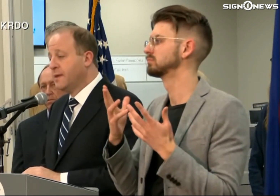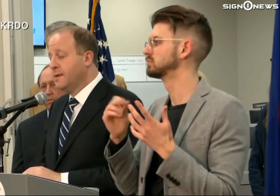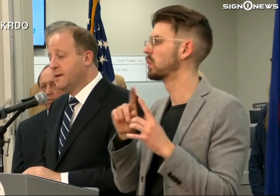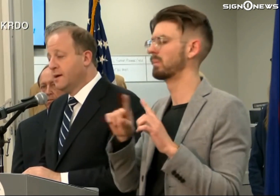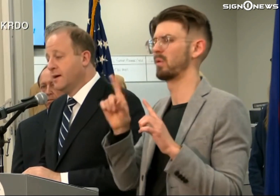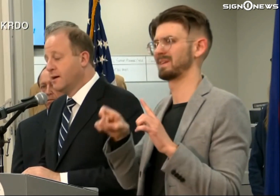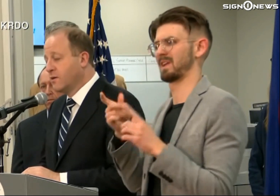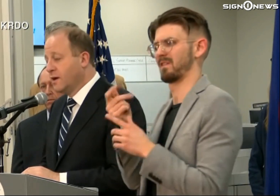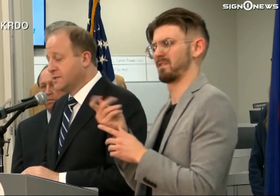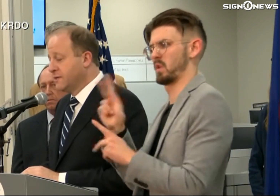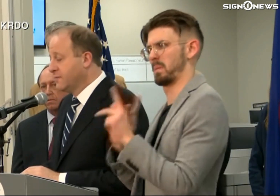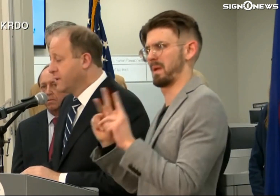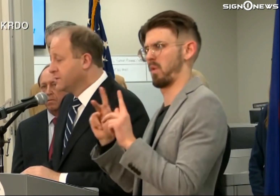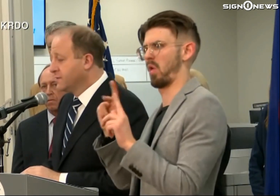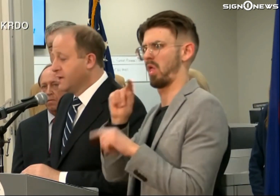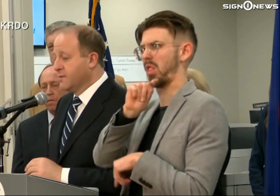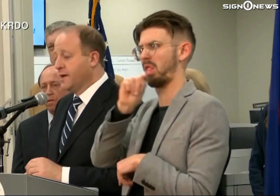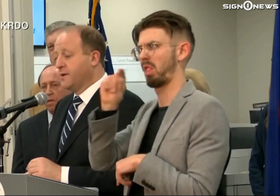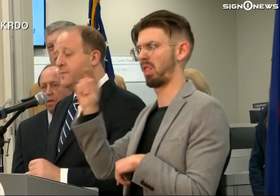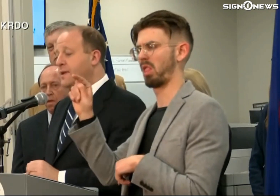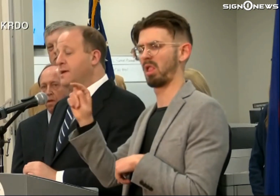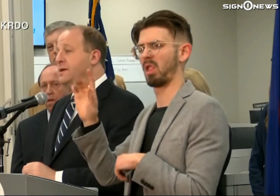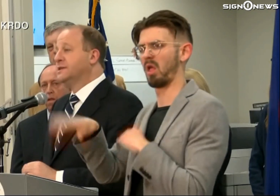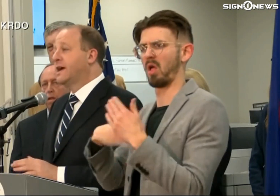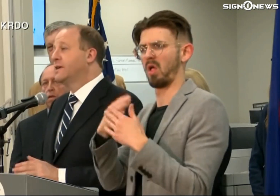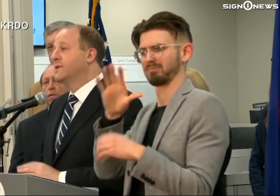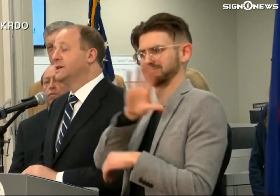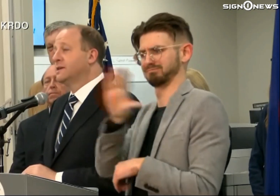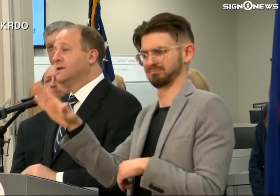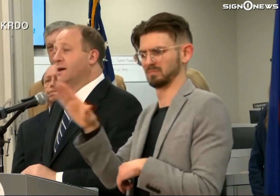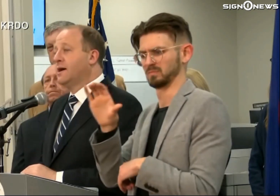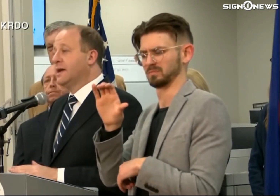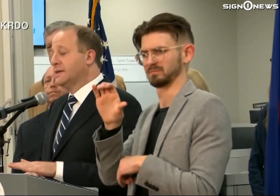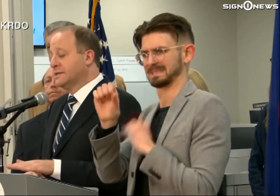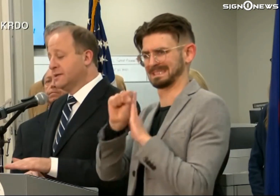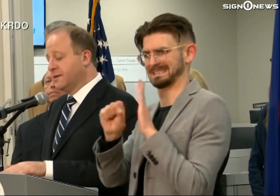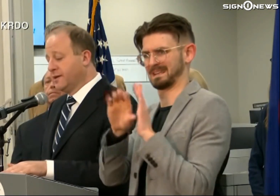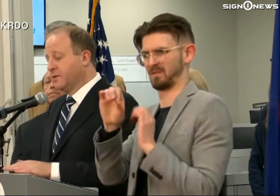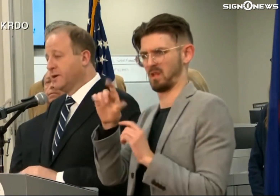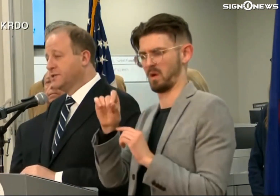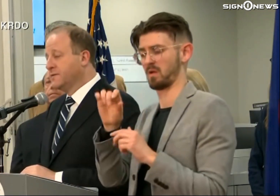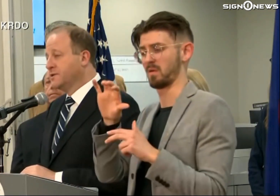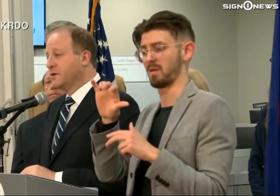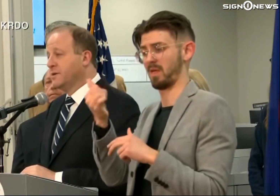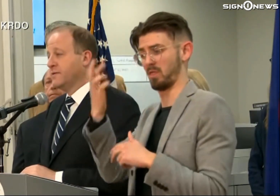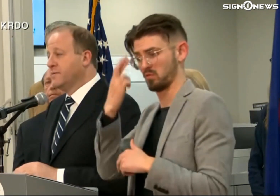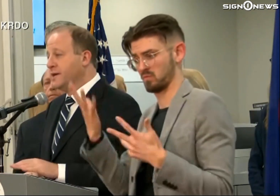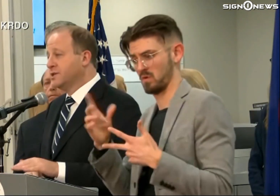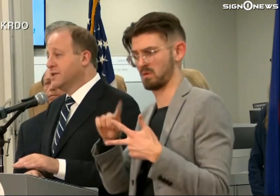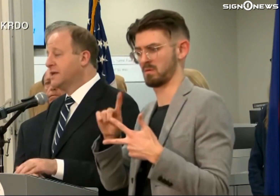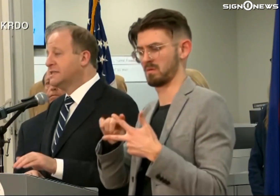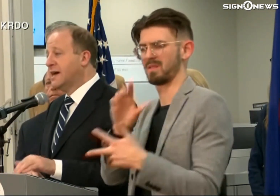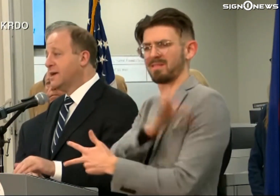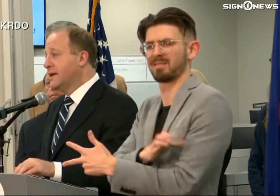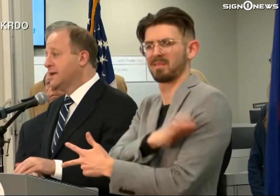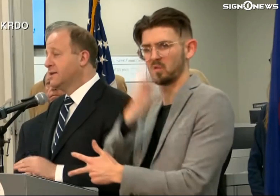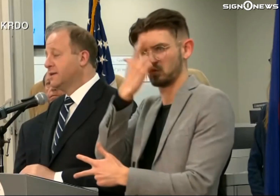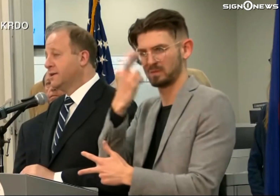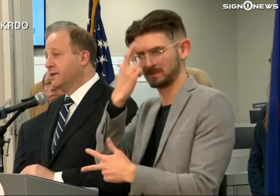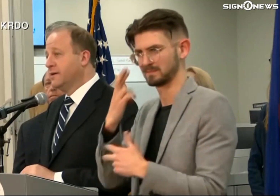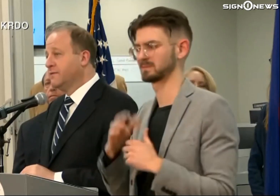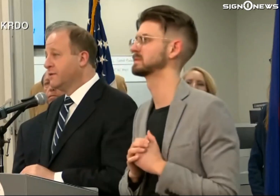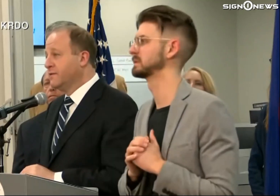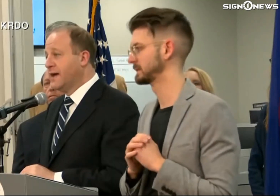people across different parts of Colorado. The second reason is the clinical reason for the treatment of the patient. That is not